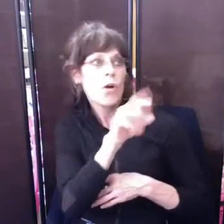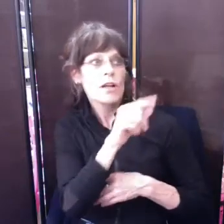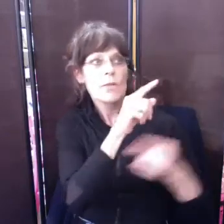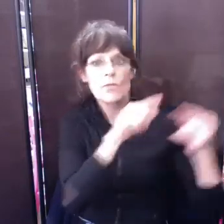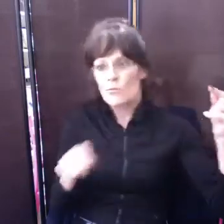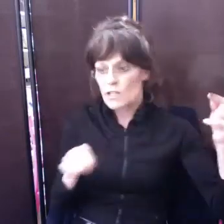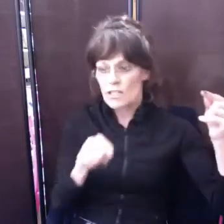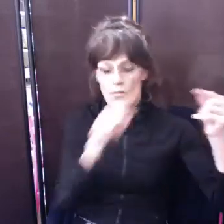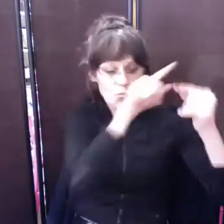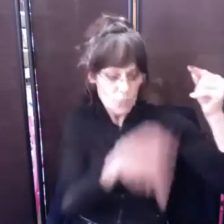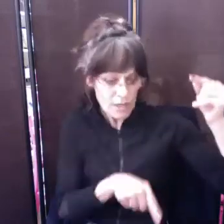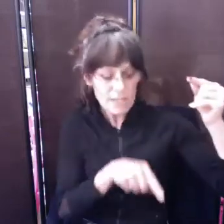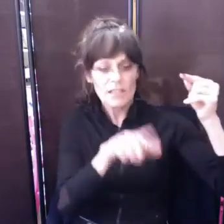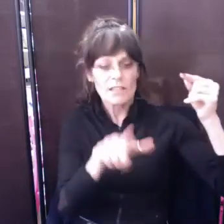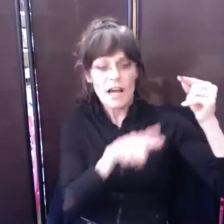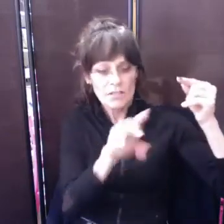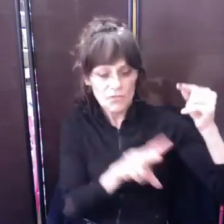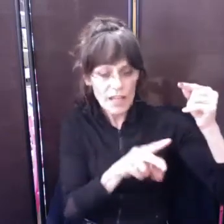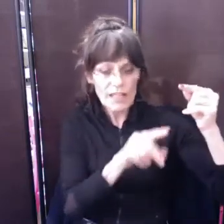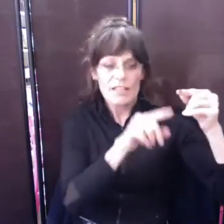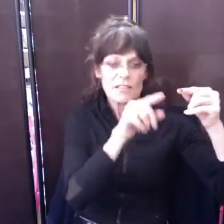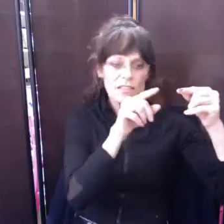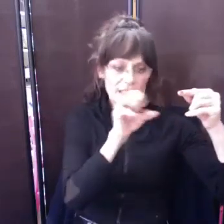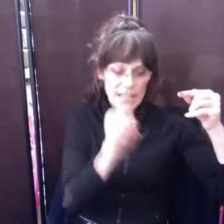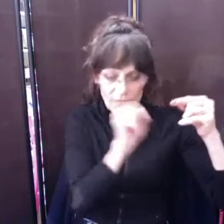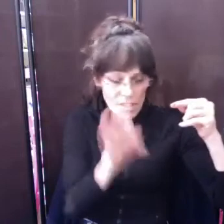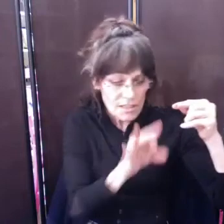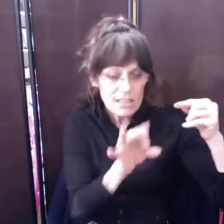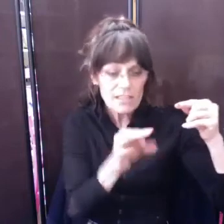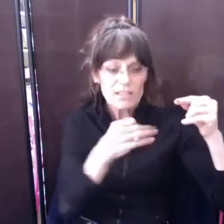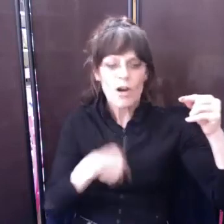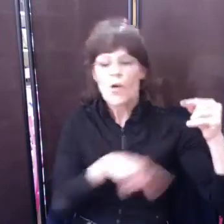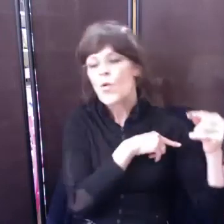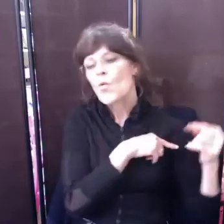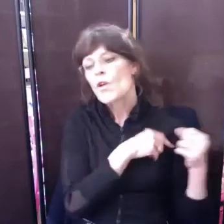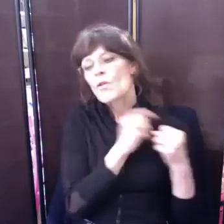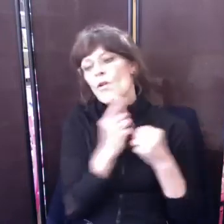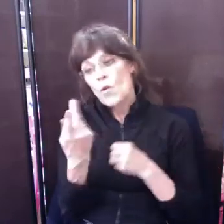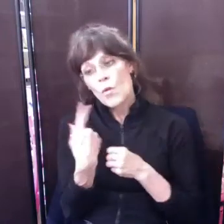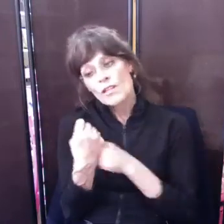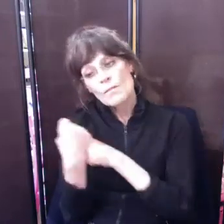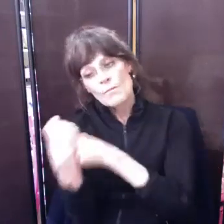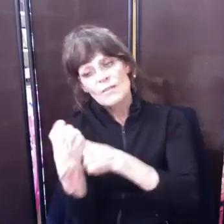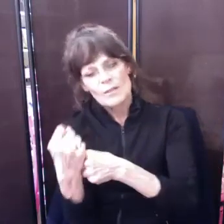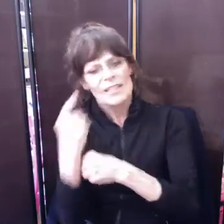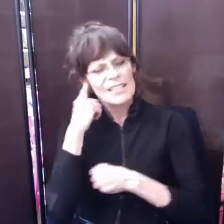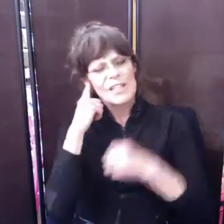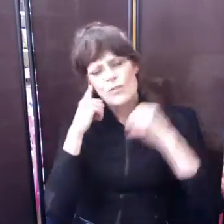San Diego. We went to San Francisco. I took him to baseball games. His hearing was terrible at the end of his life. But one